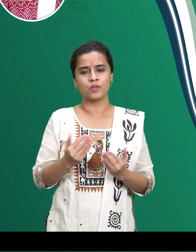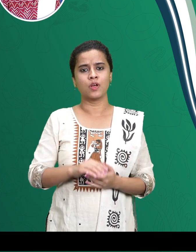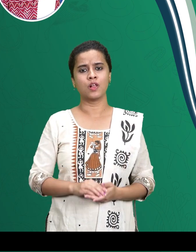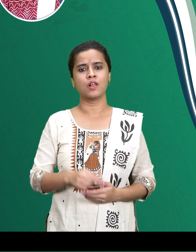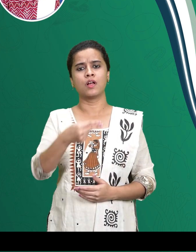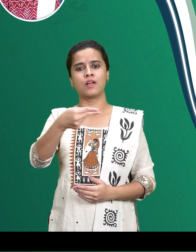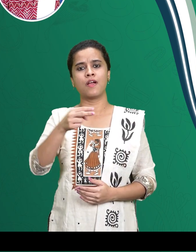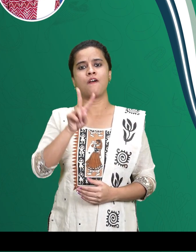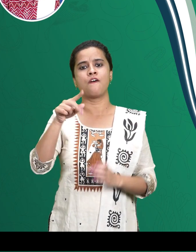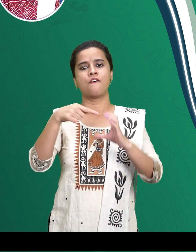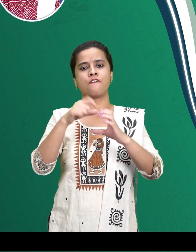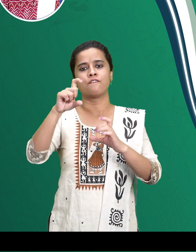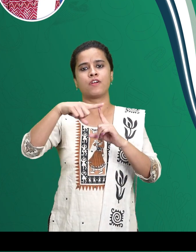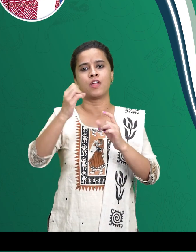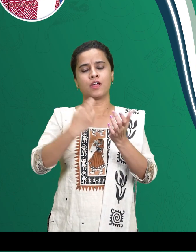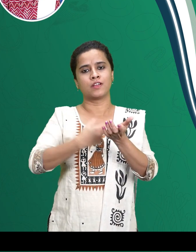called vectors.